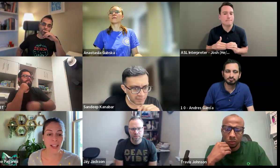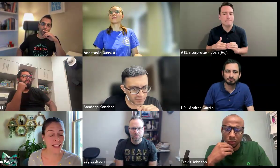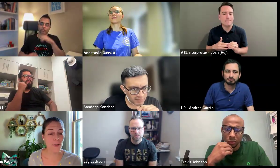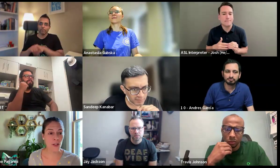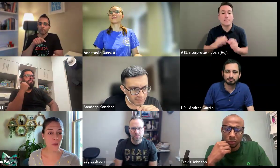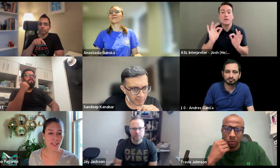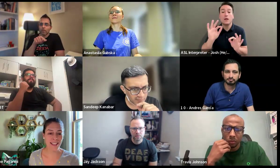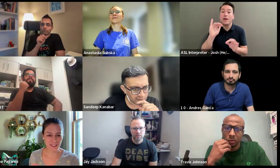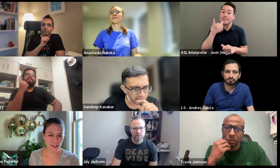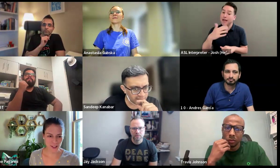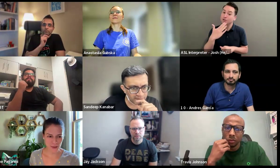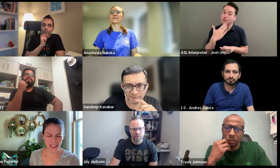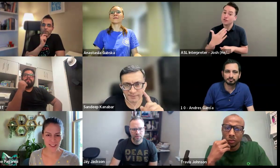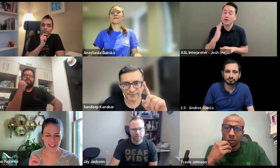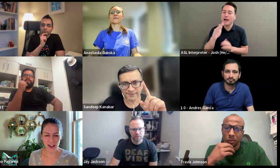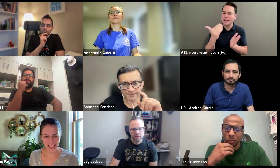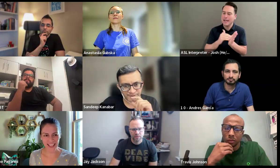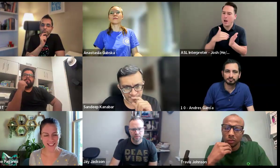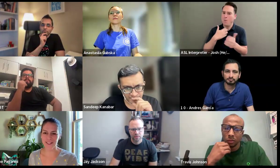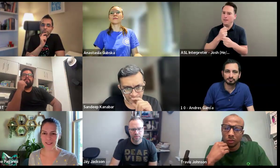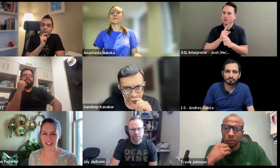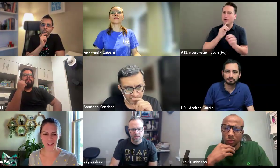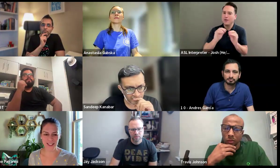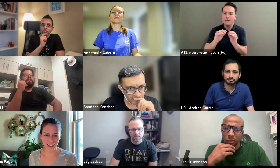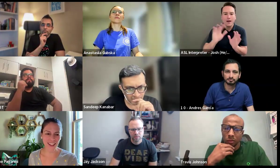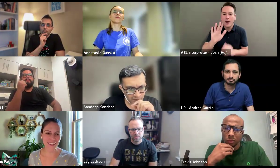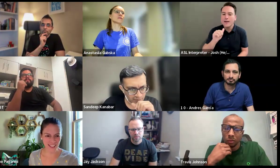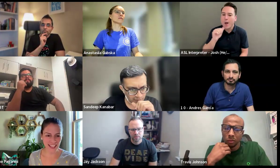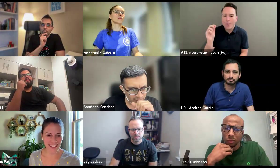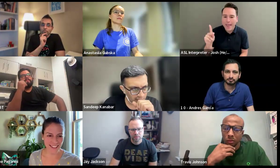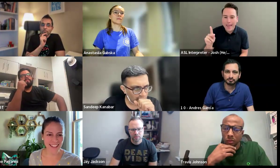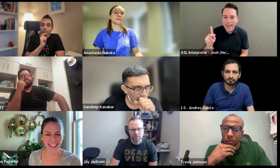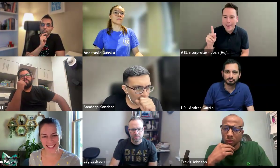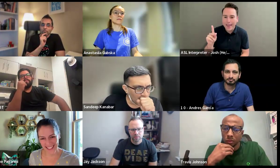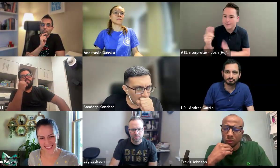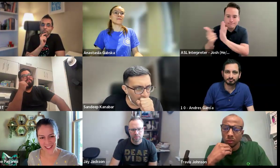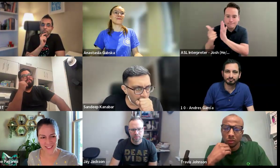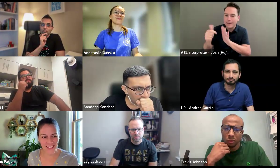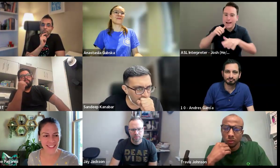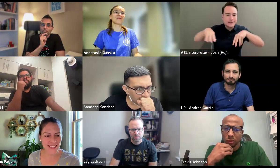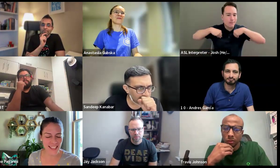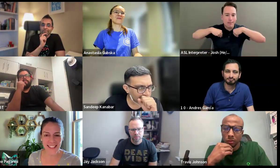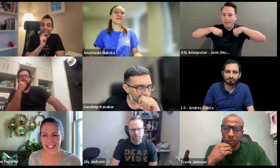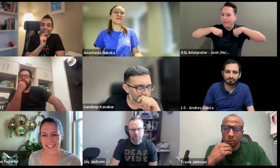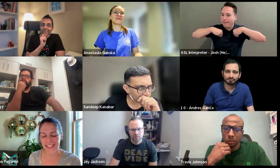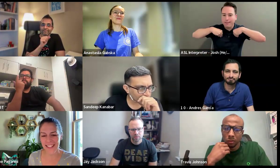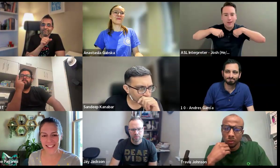Okay, that was good, but that just to be clear, it's not okay. I just want to make sure it's not okay. And don't take that